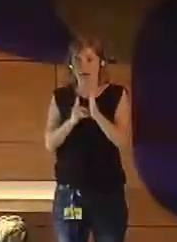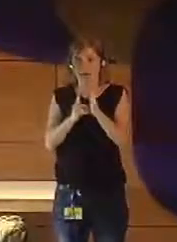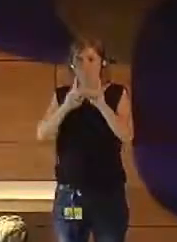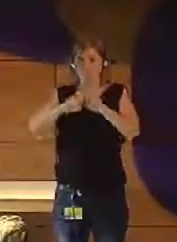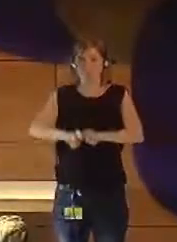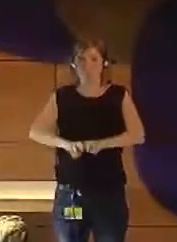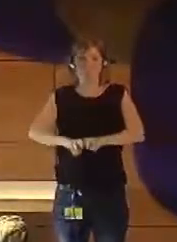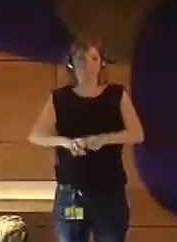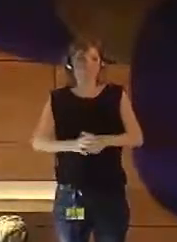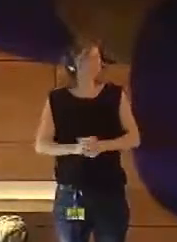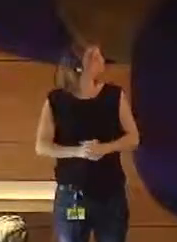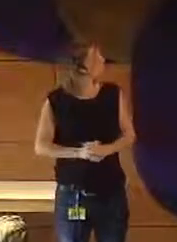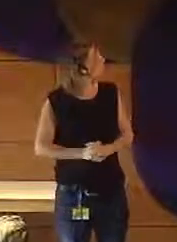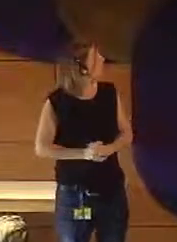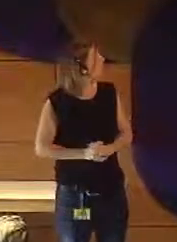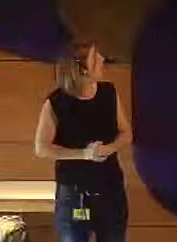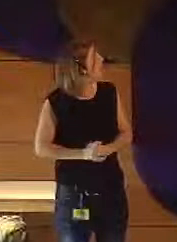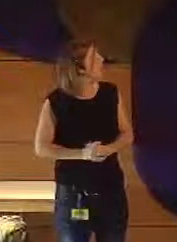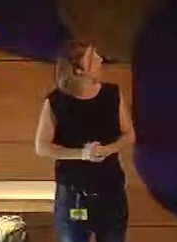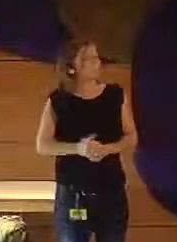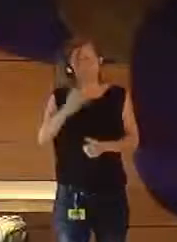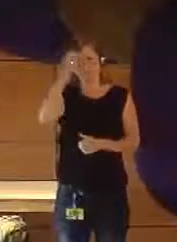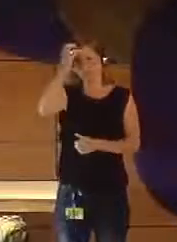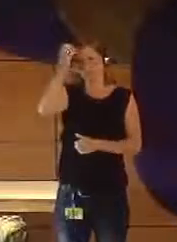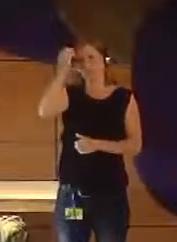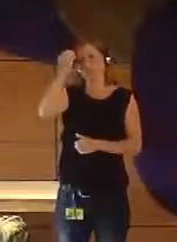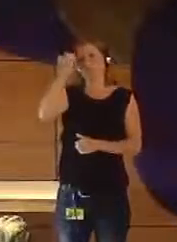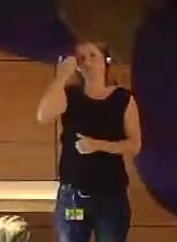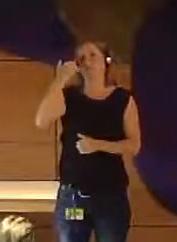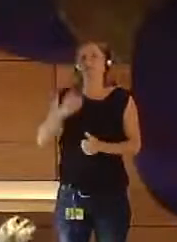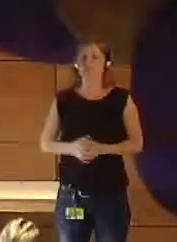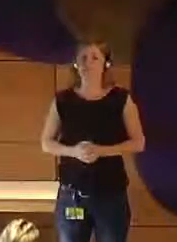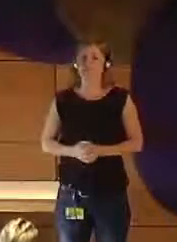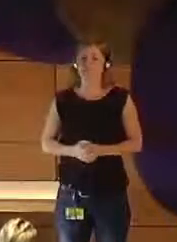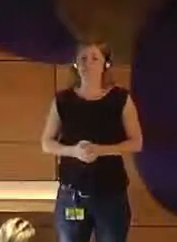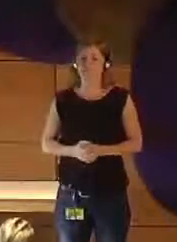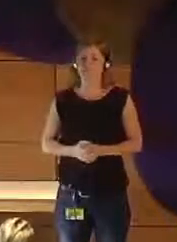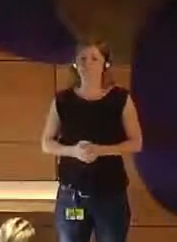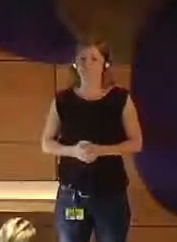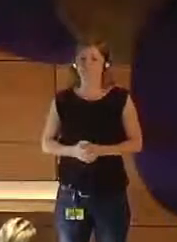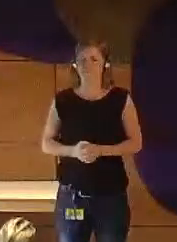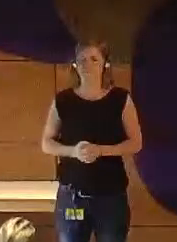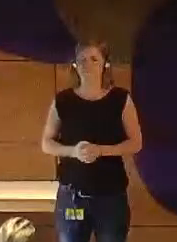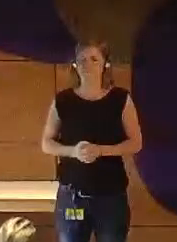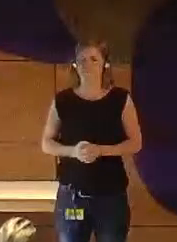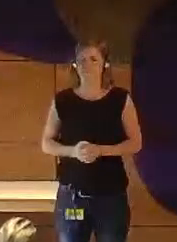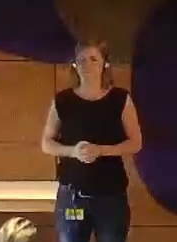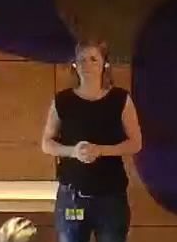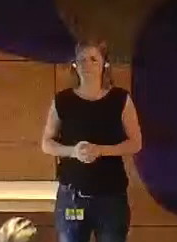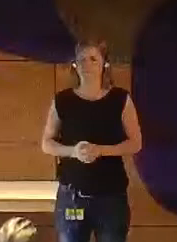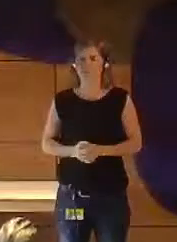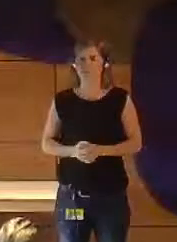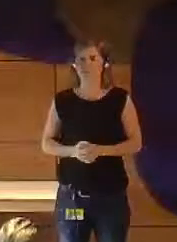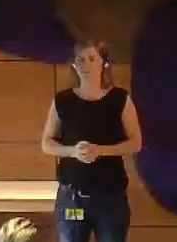There is some evidence, it's worthwhile making sure that their parathyroid hormone, because remember there's this crossover with DeGeorge, that their calcium